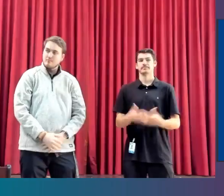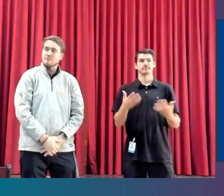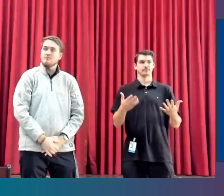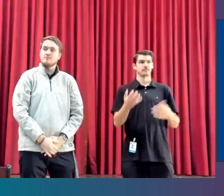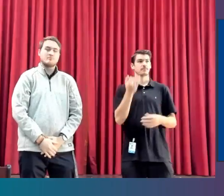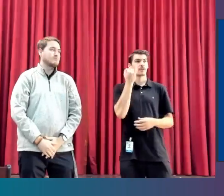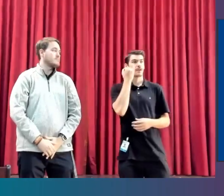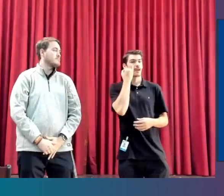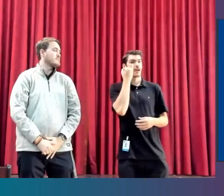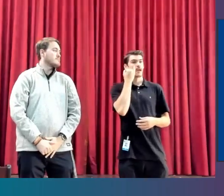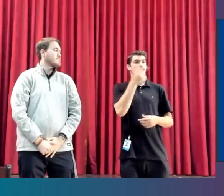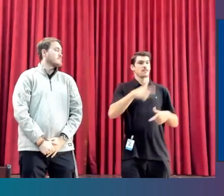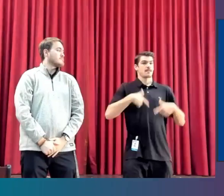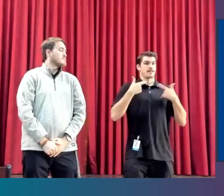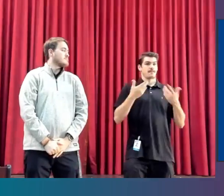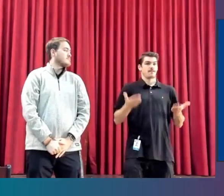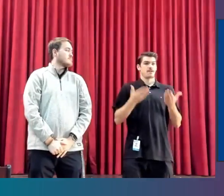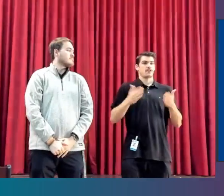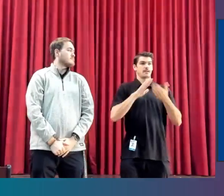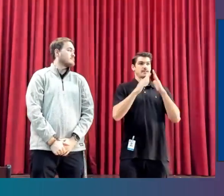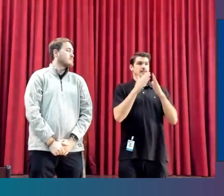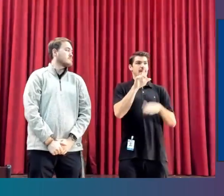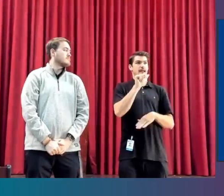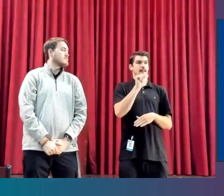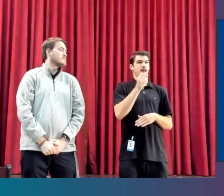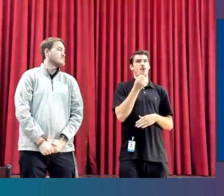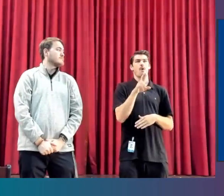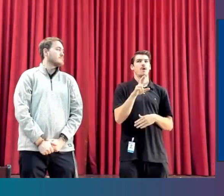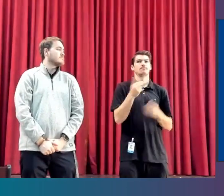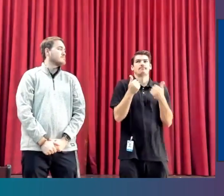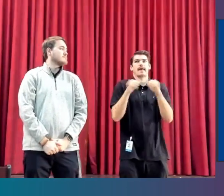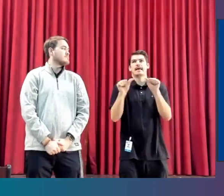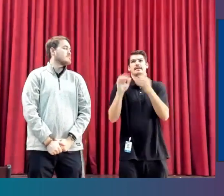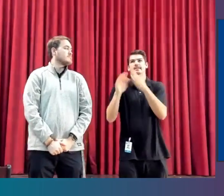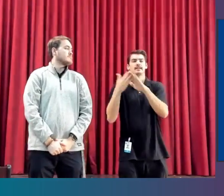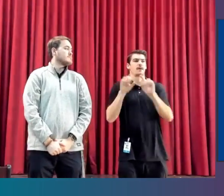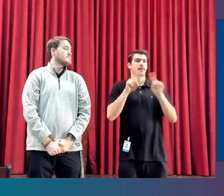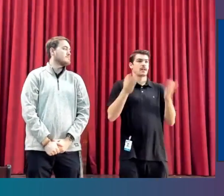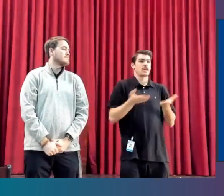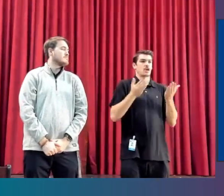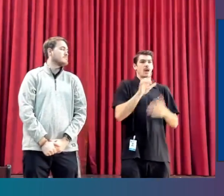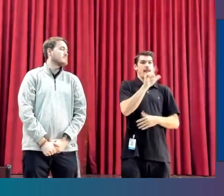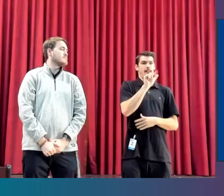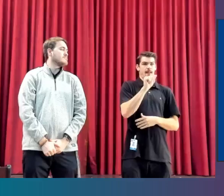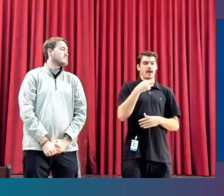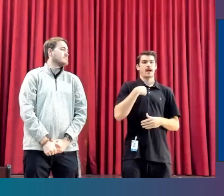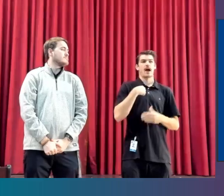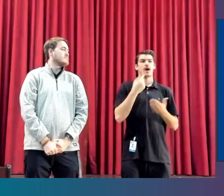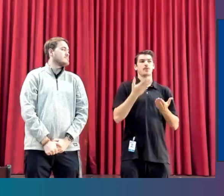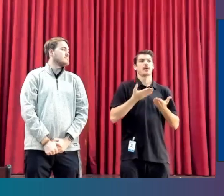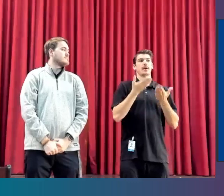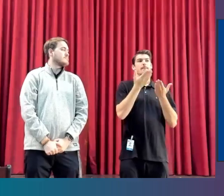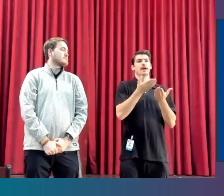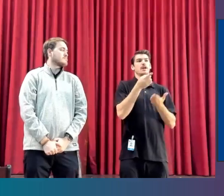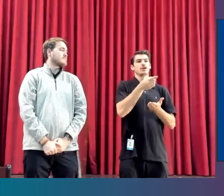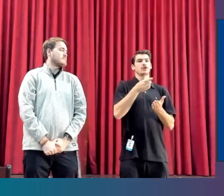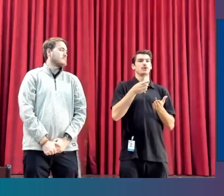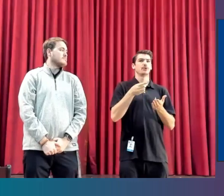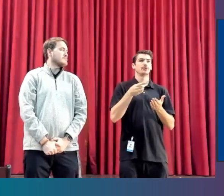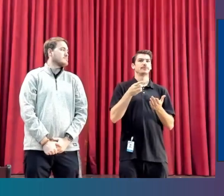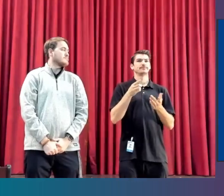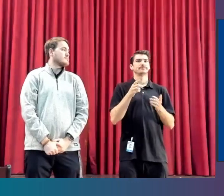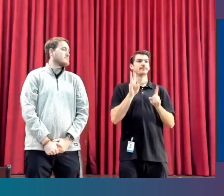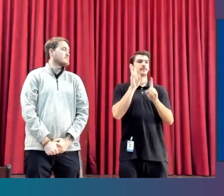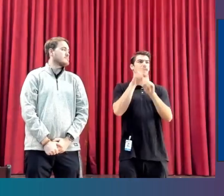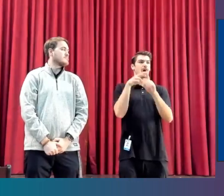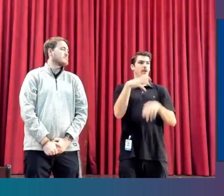you're in the city of LA, or any city, but if you're in the city of LA, I would recommend that you file a